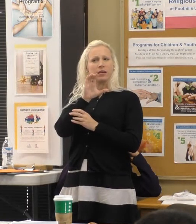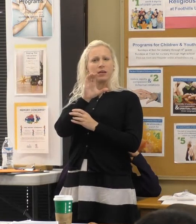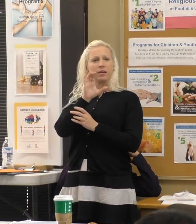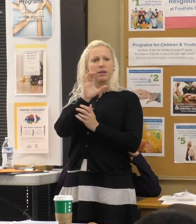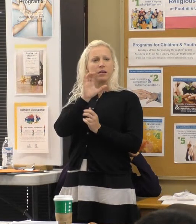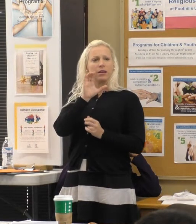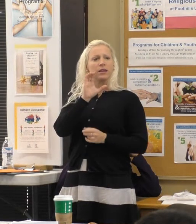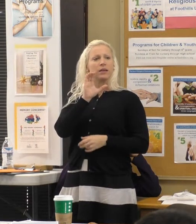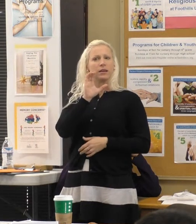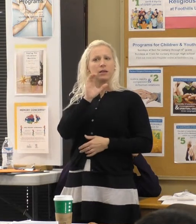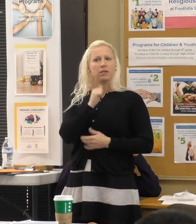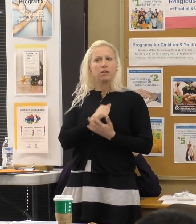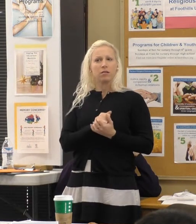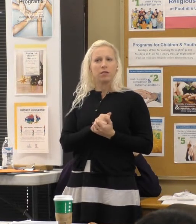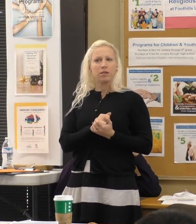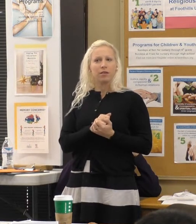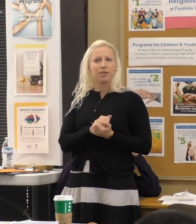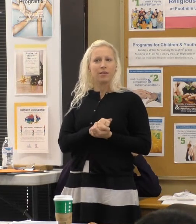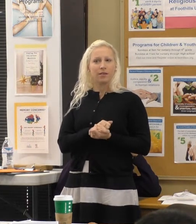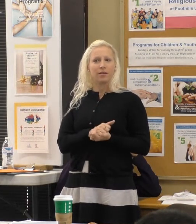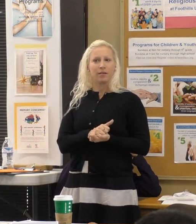too.